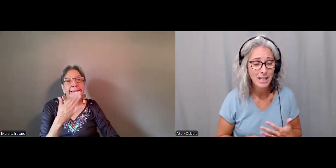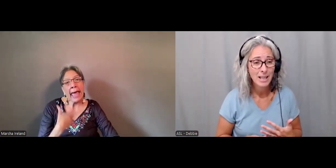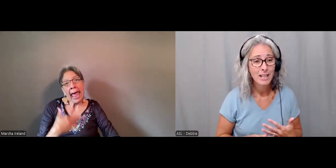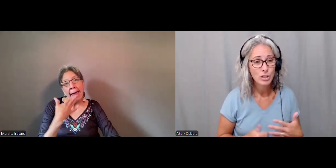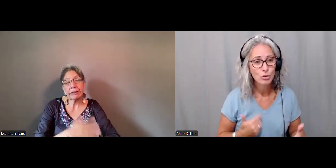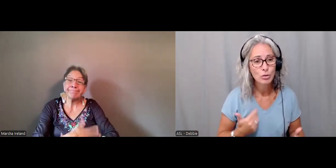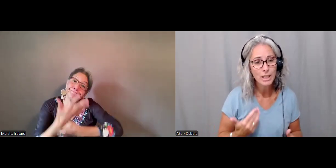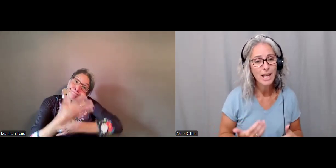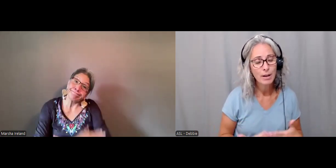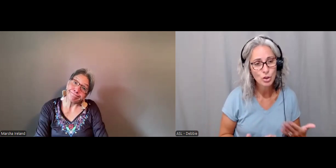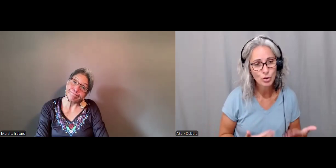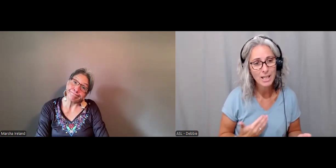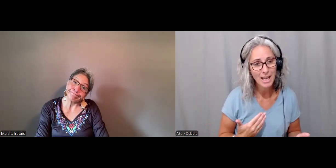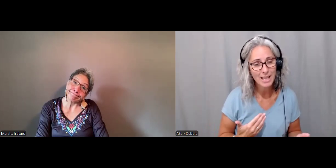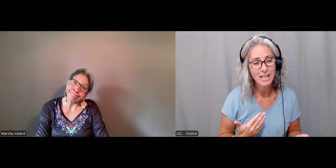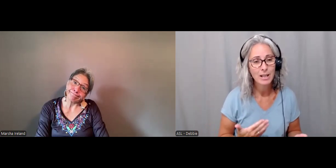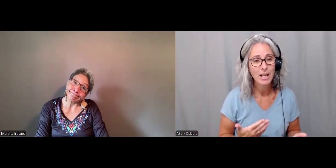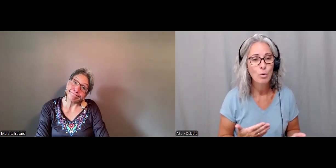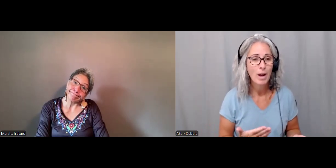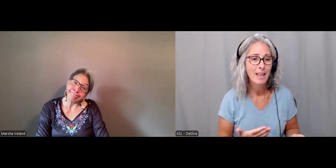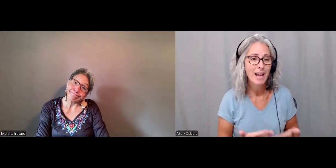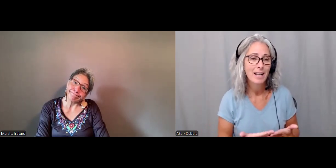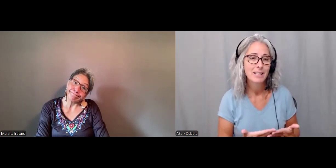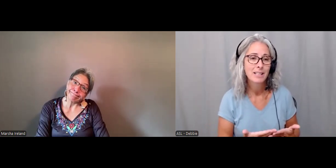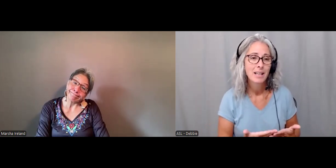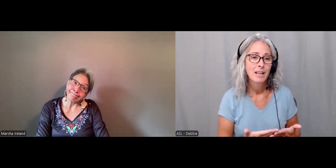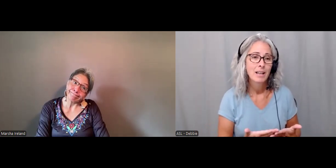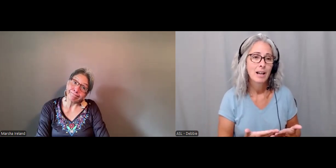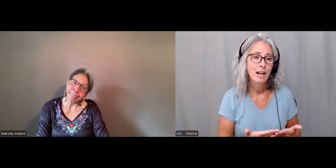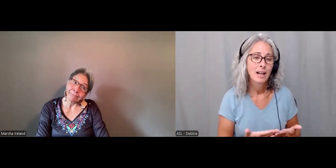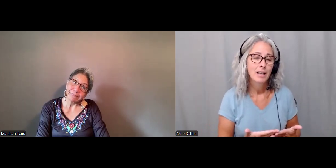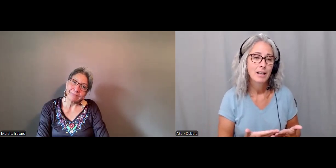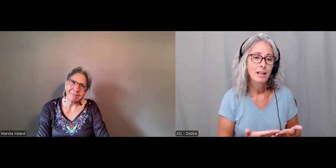diabetes. And so looking at treating it in a way that is